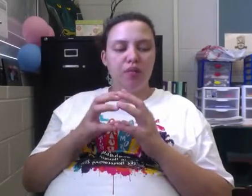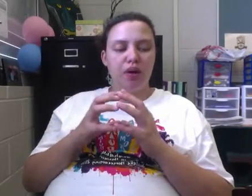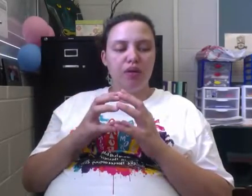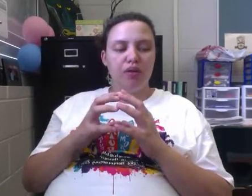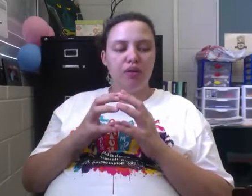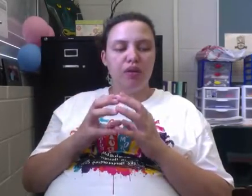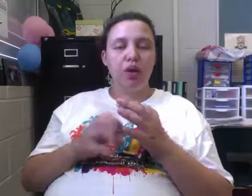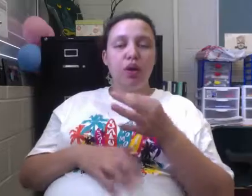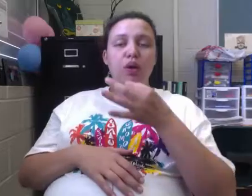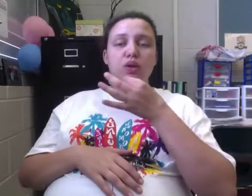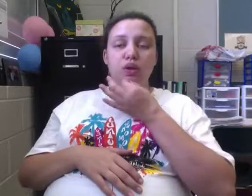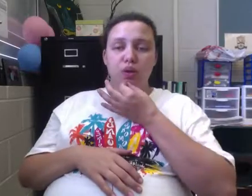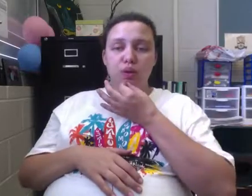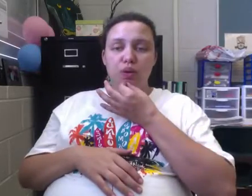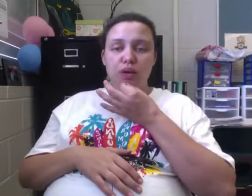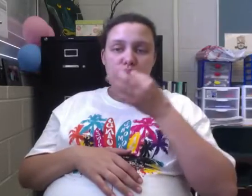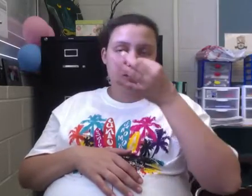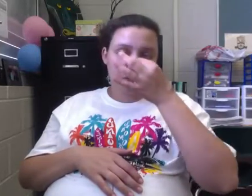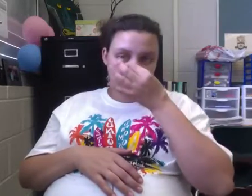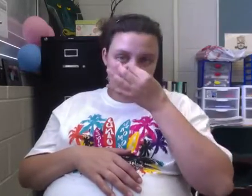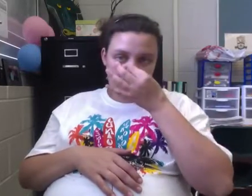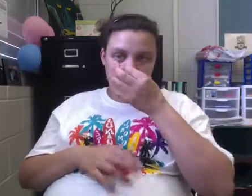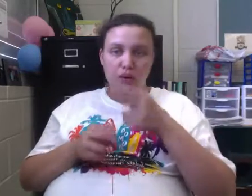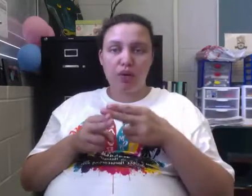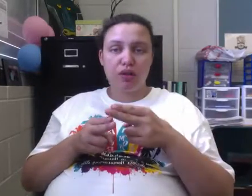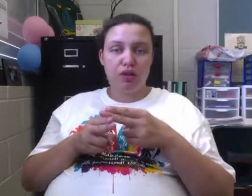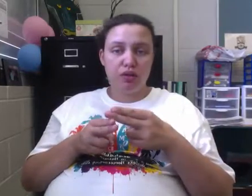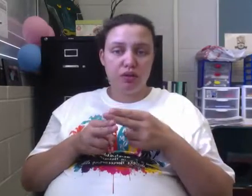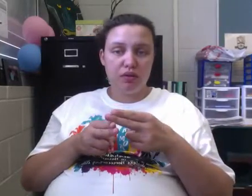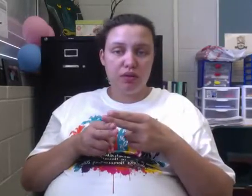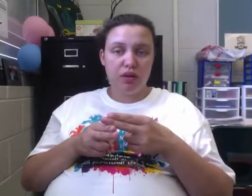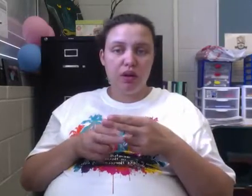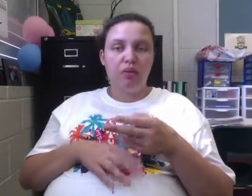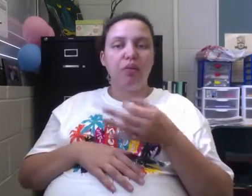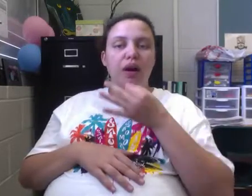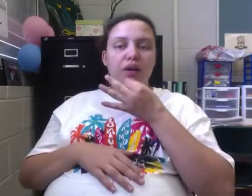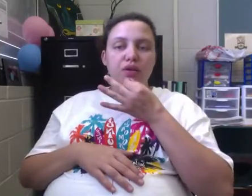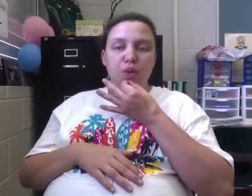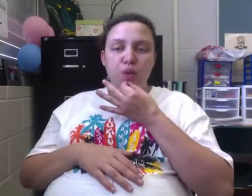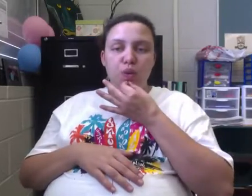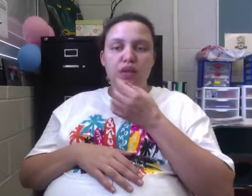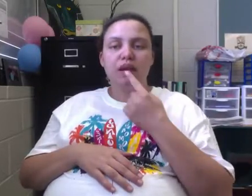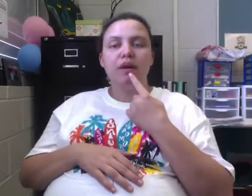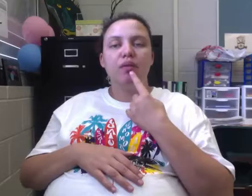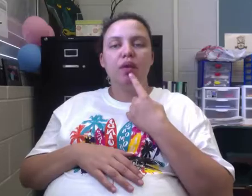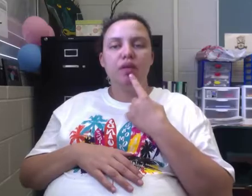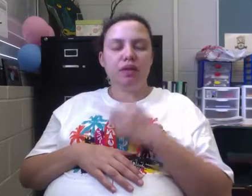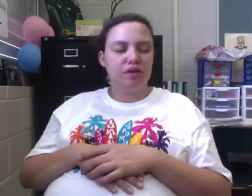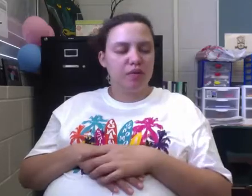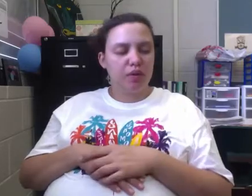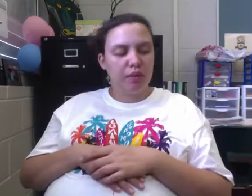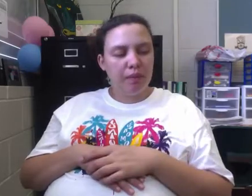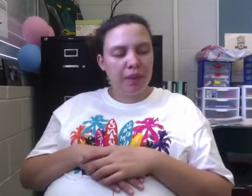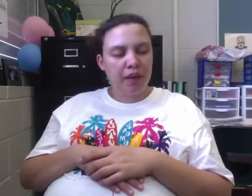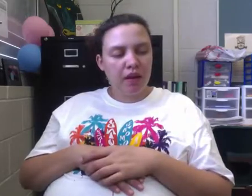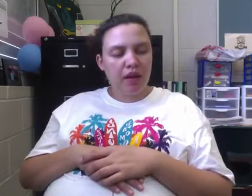softball, soon, or soon. Remember I use soon because that mouth morpheme is visible.